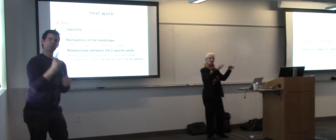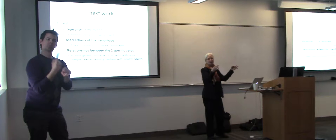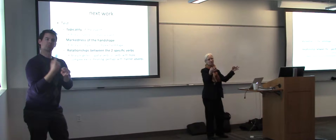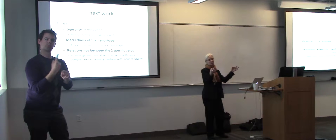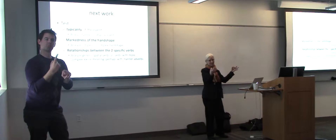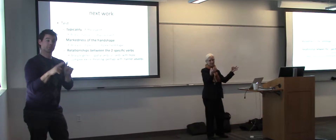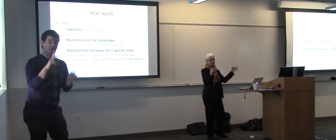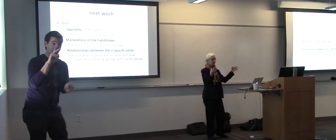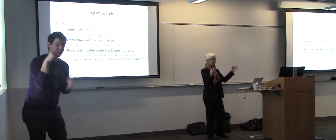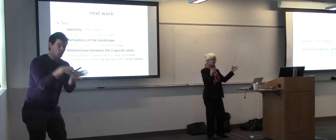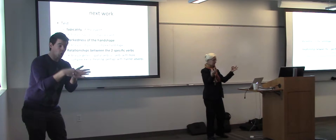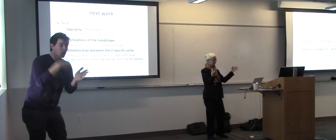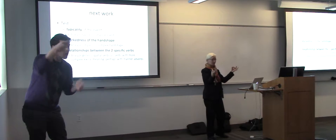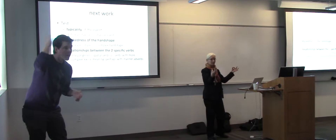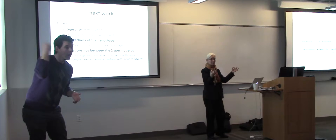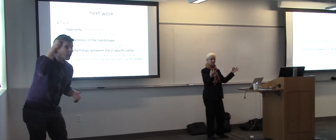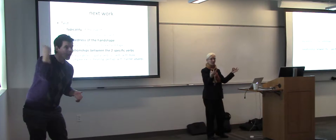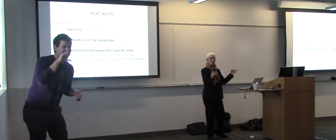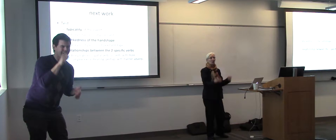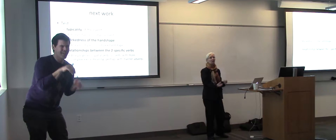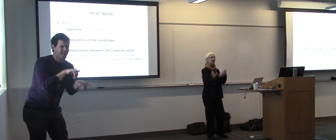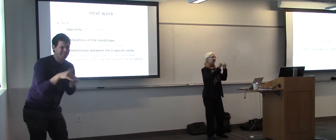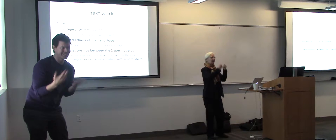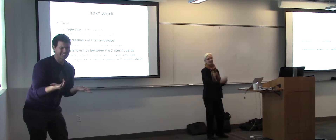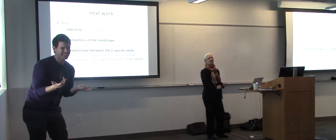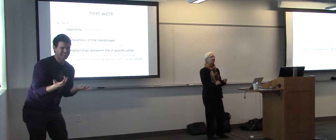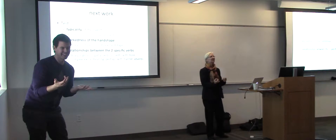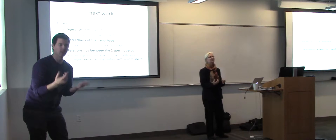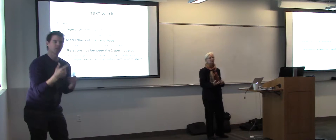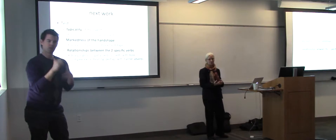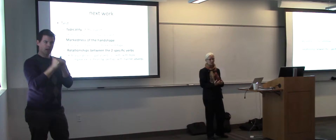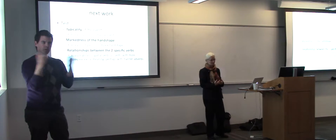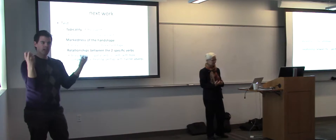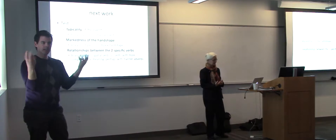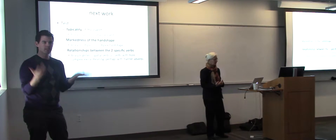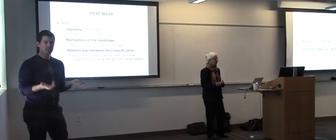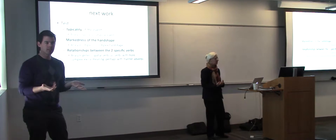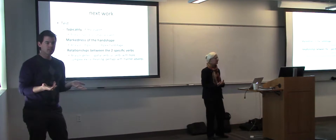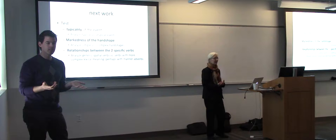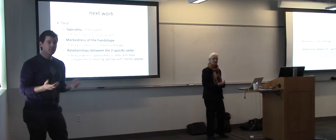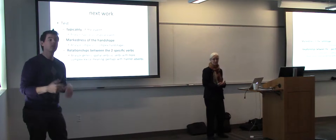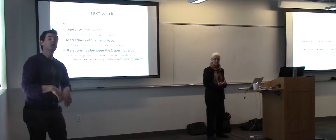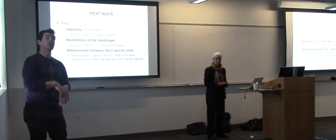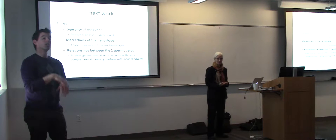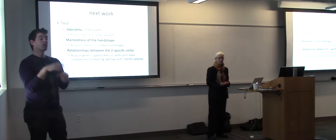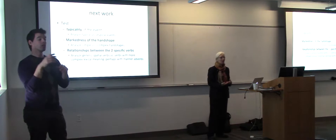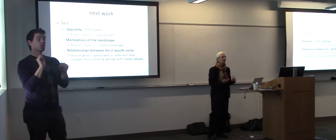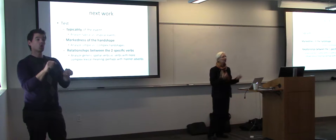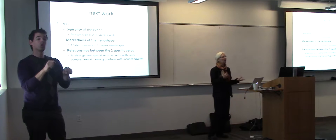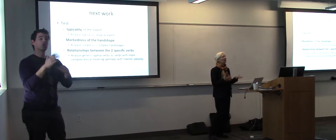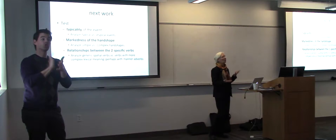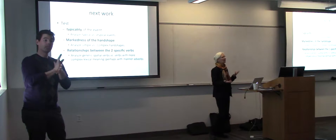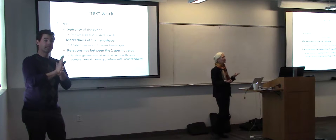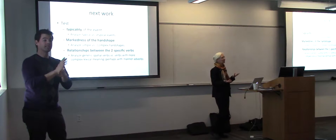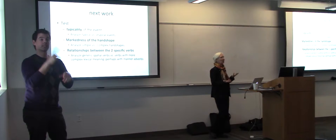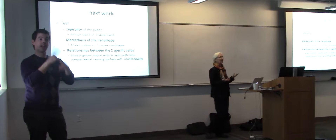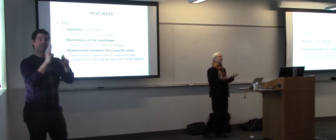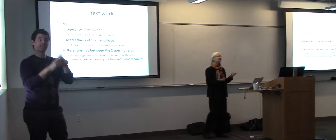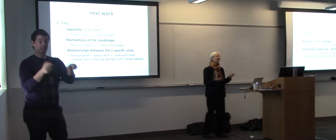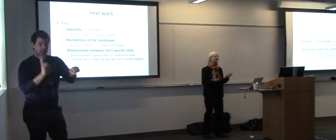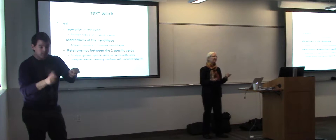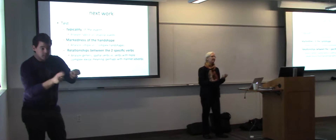tie a bow with string, which is typical, or you can cut cheese with string, which is atypical. So I'm